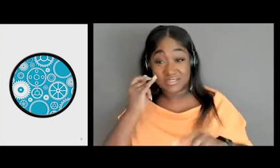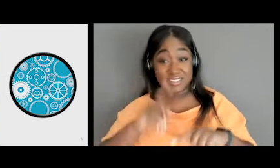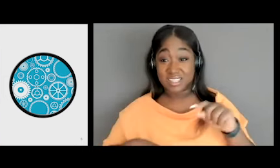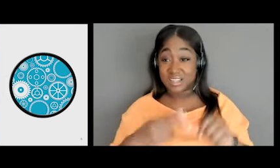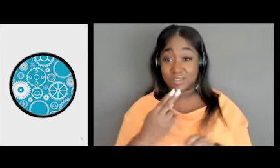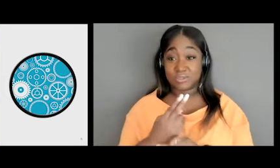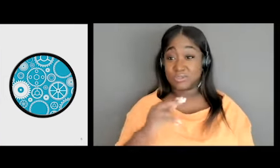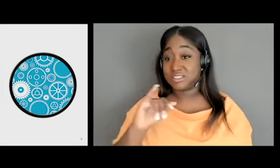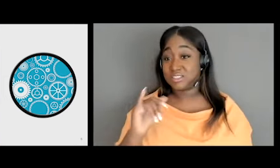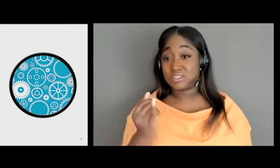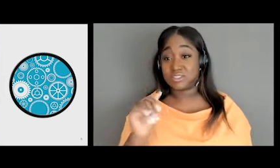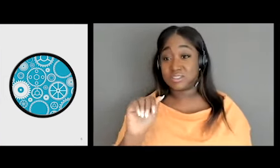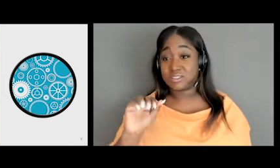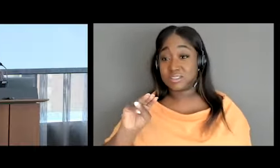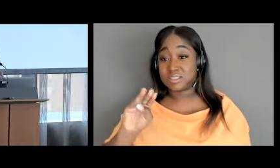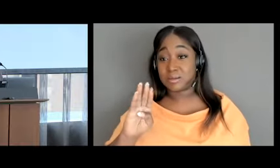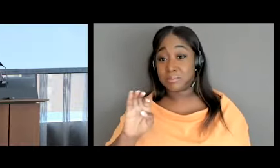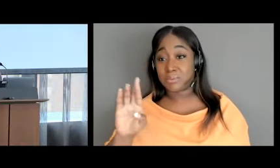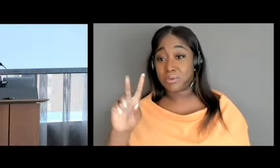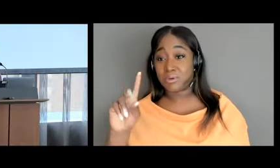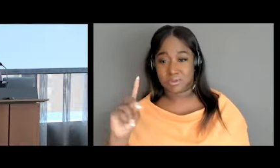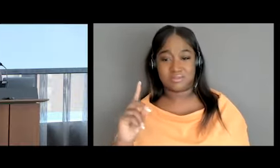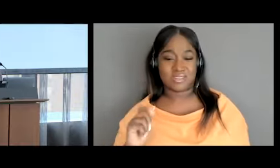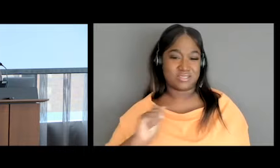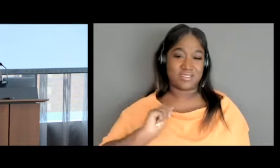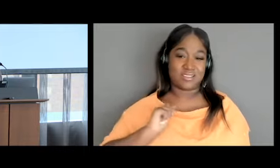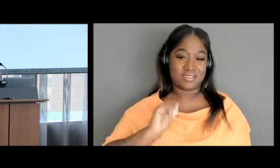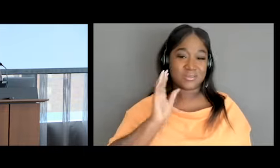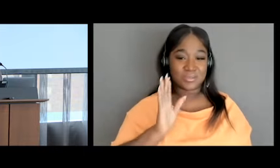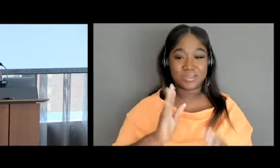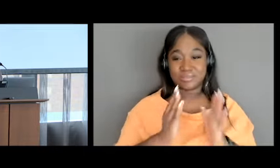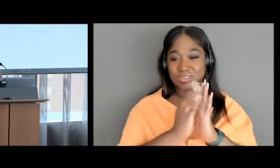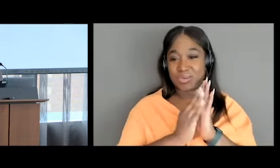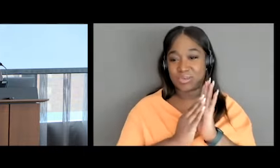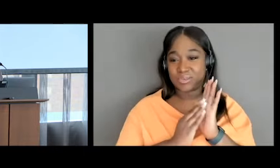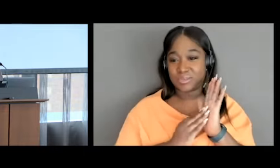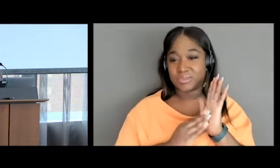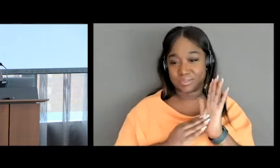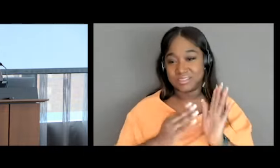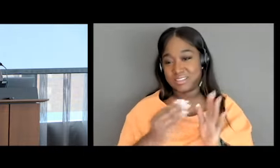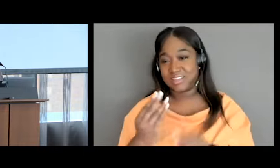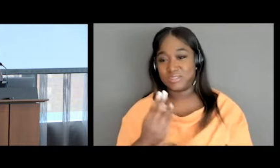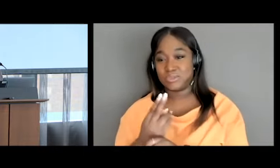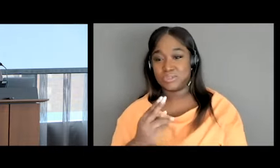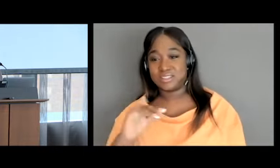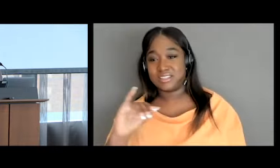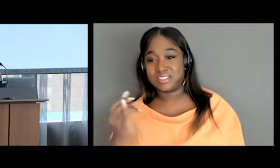using the board. So anybody doesn't have the link to the Jamboard?